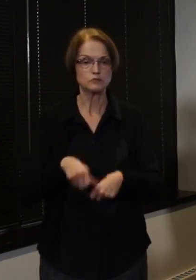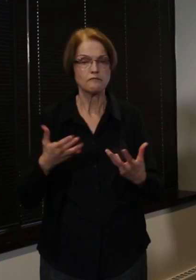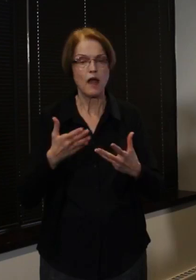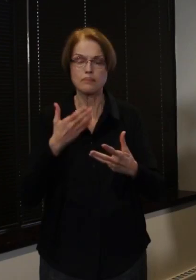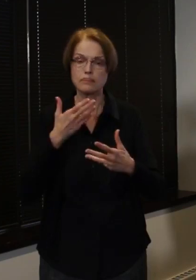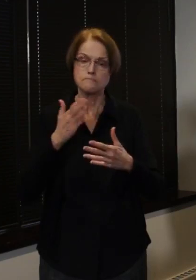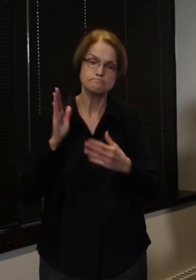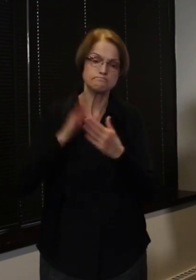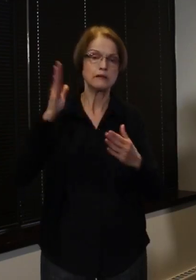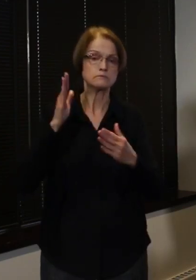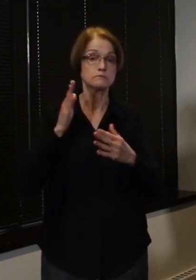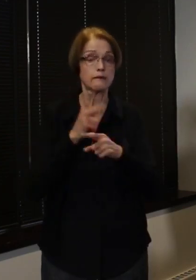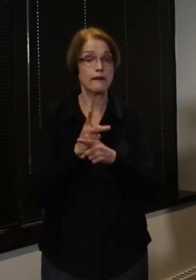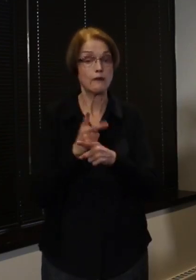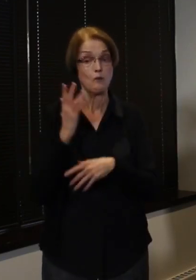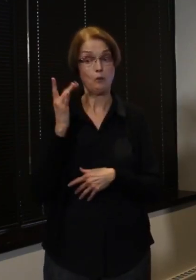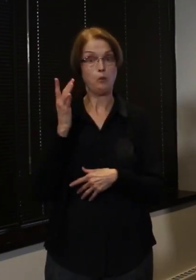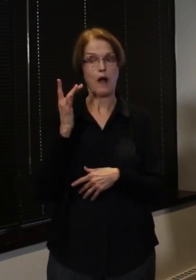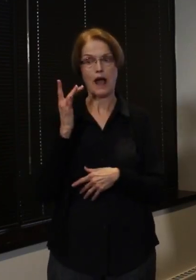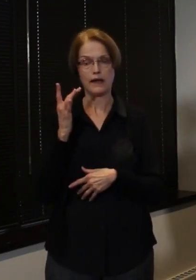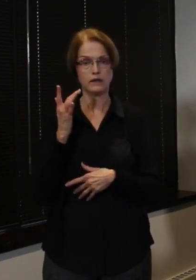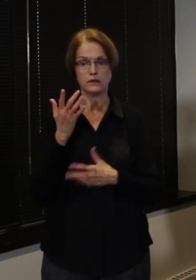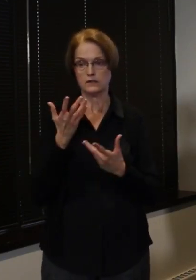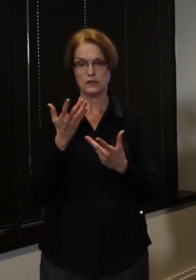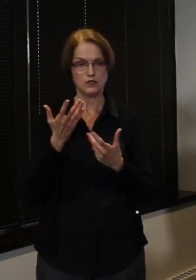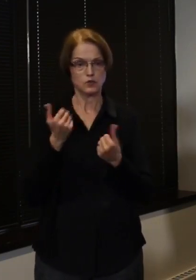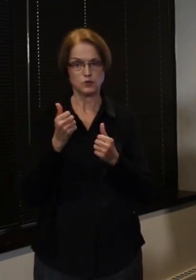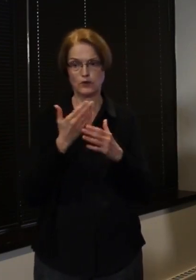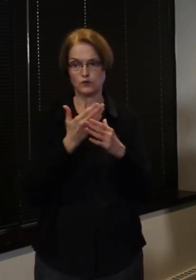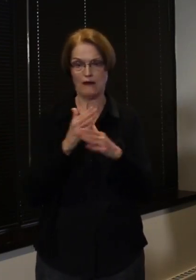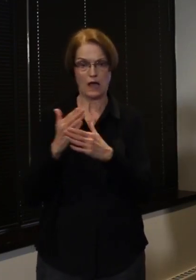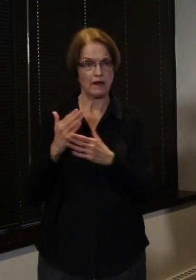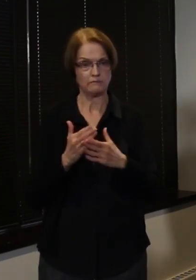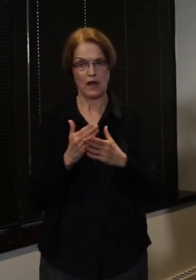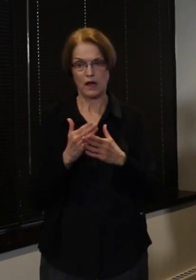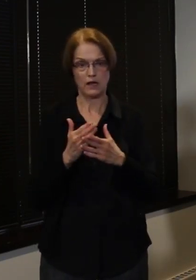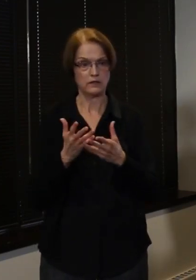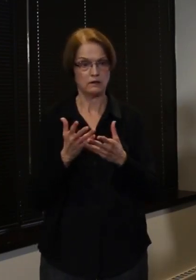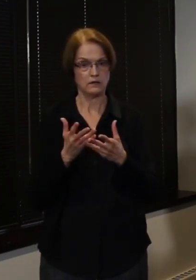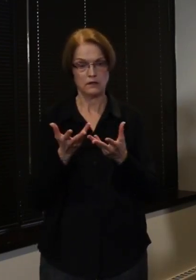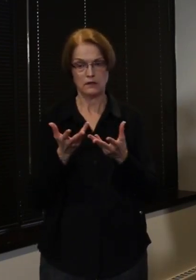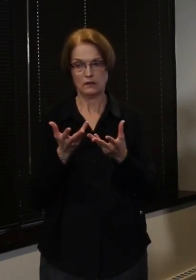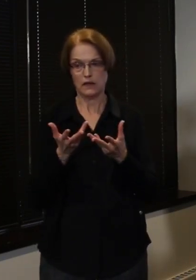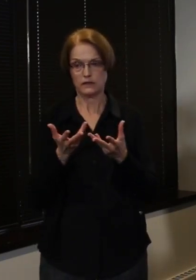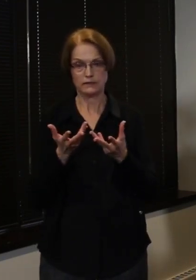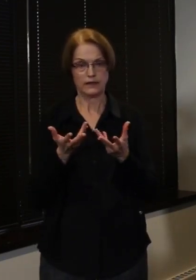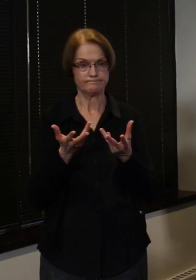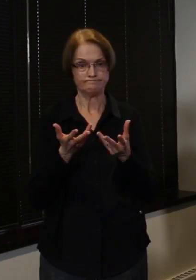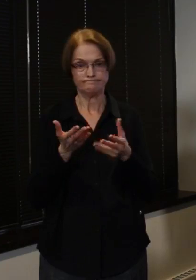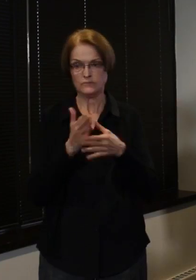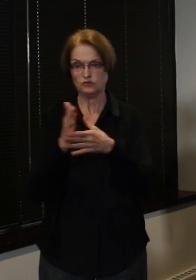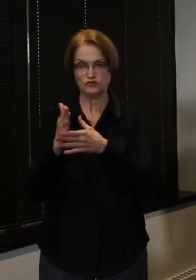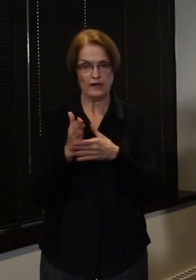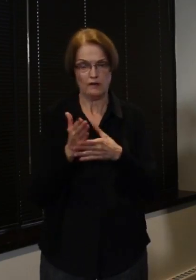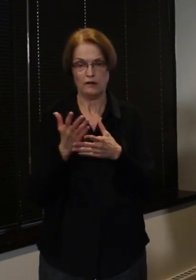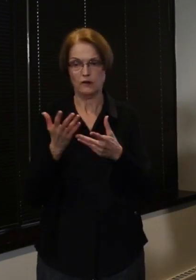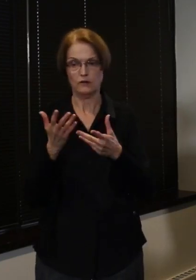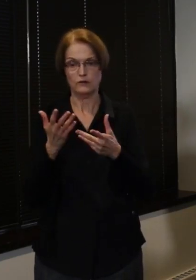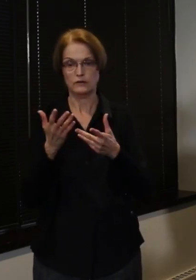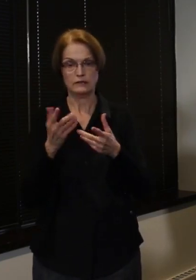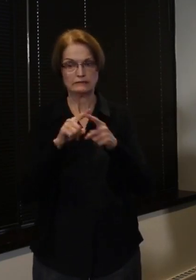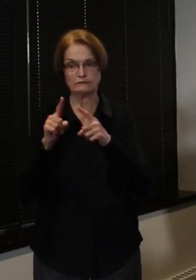care because you're trying to divide your best care amongst multiple different patients, instead of being